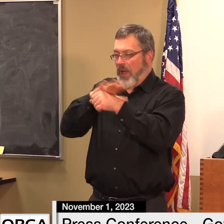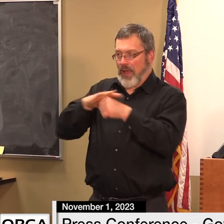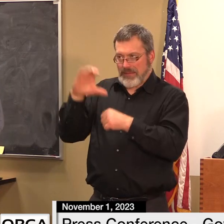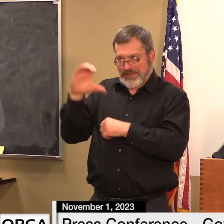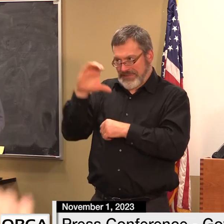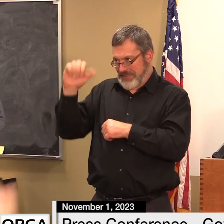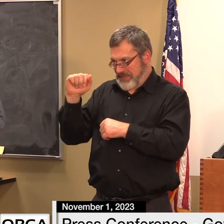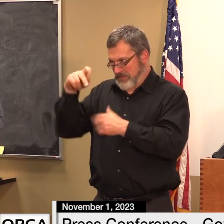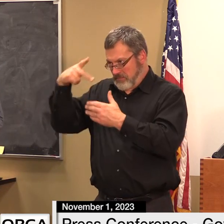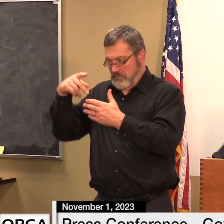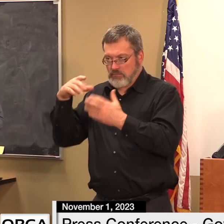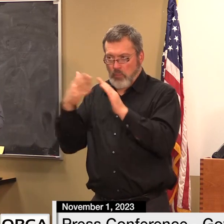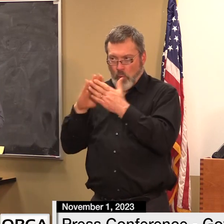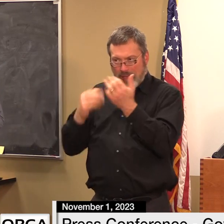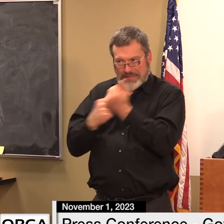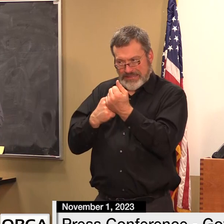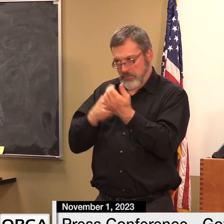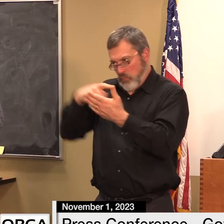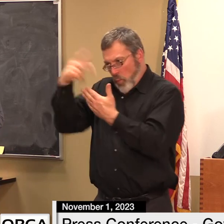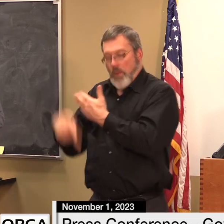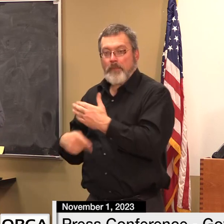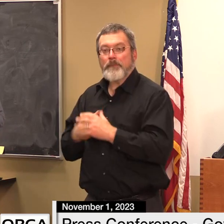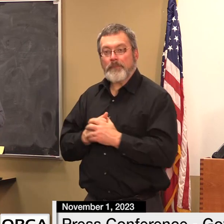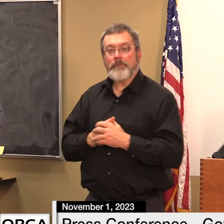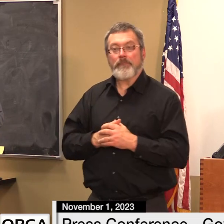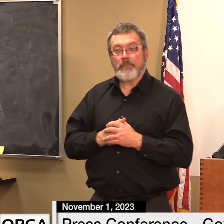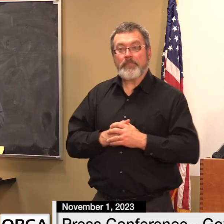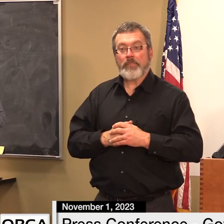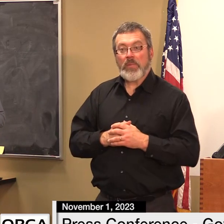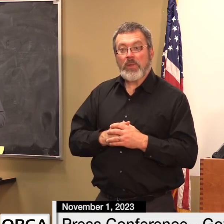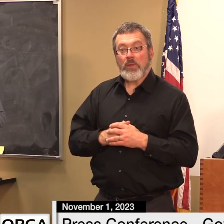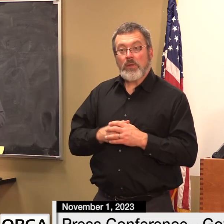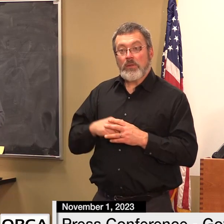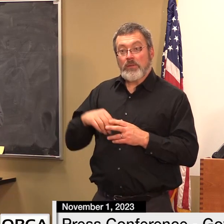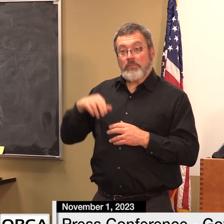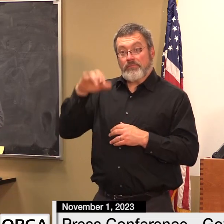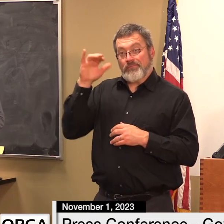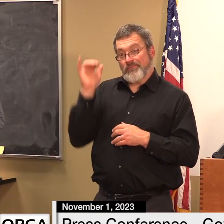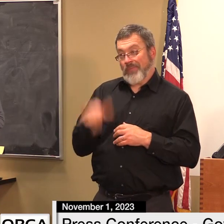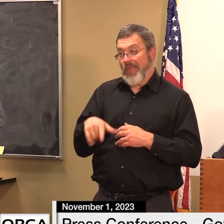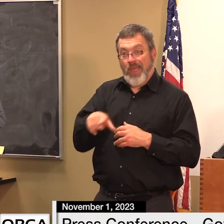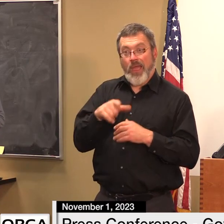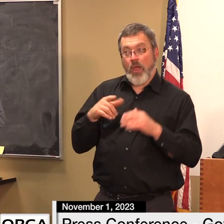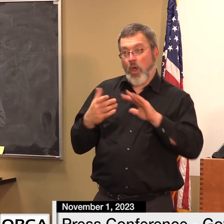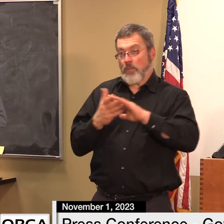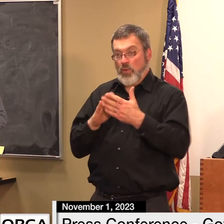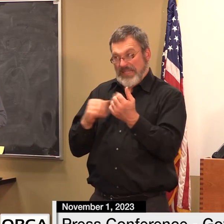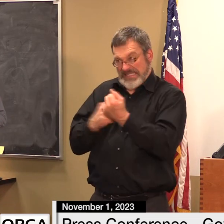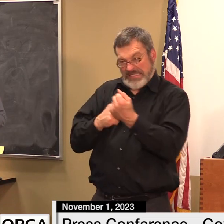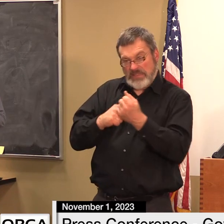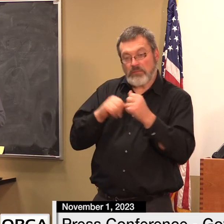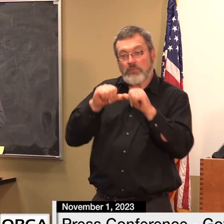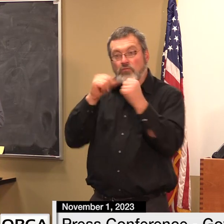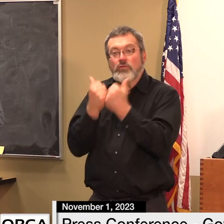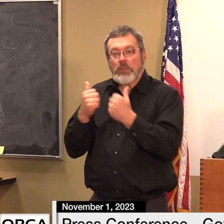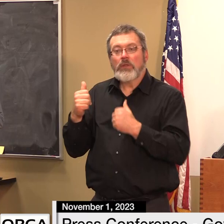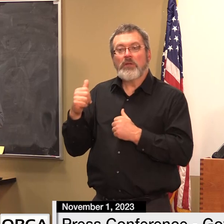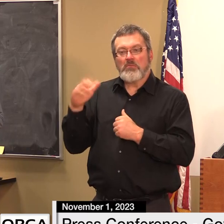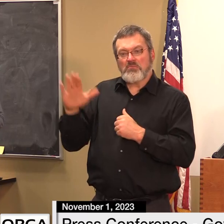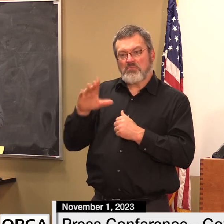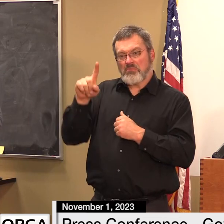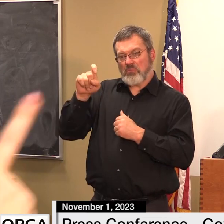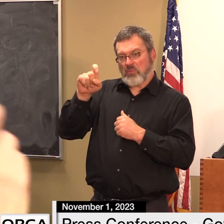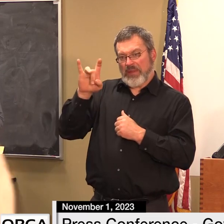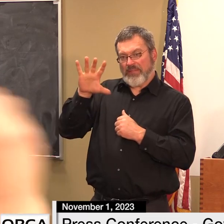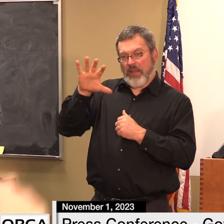fuel assistance. The community action agencies also support households between 185% and 200% of the federal poverty